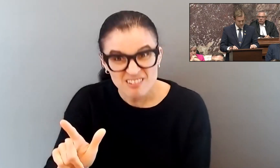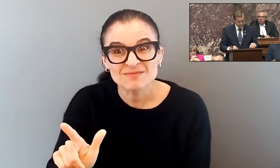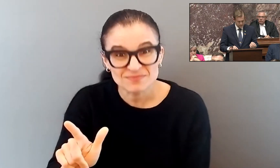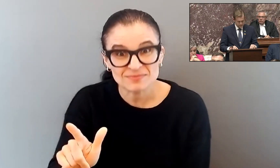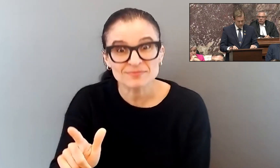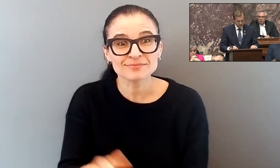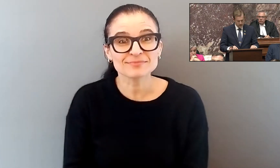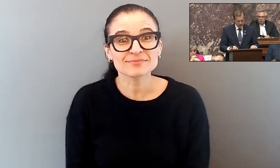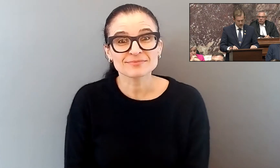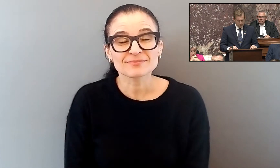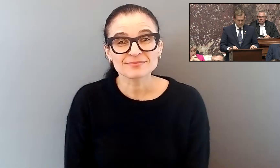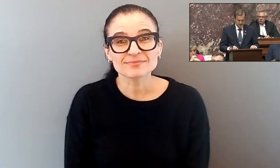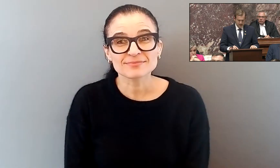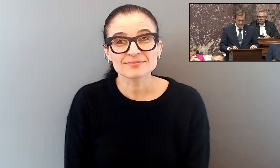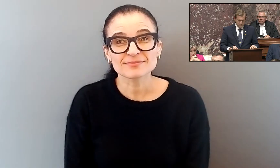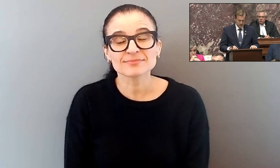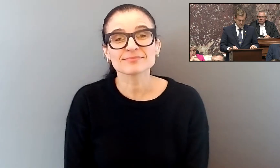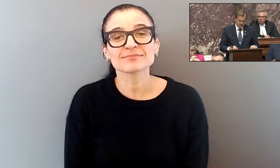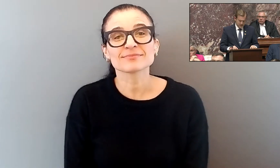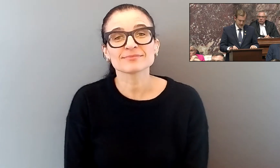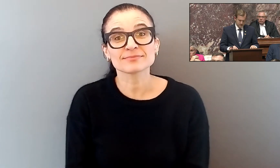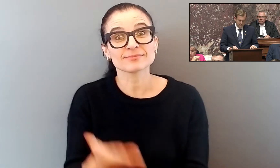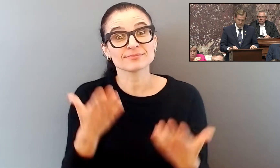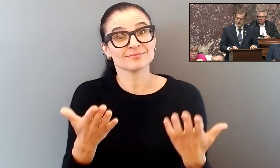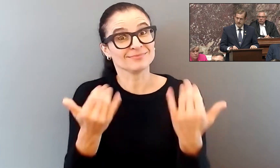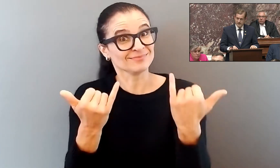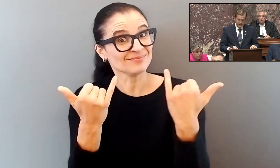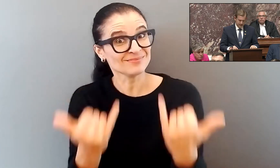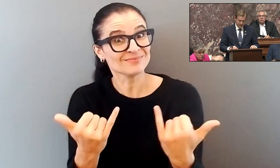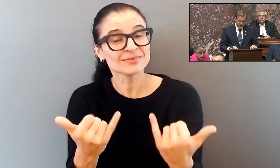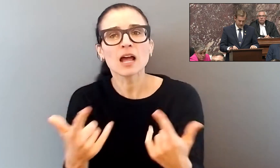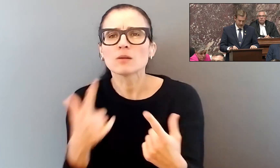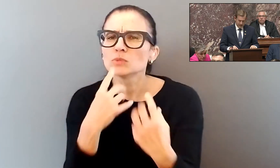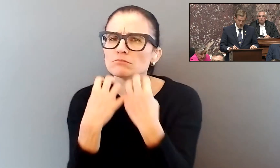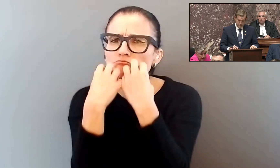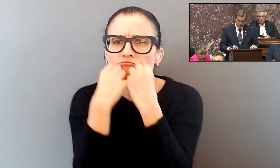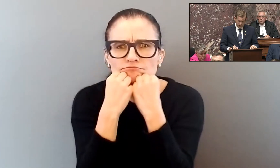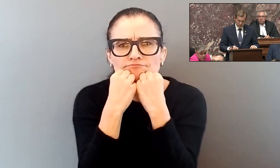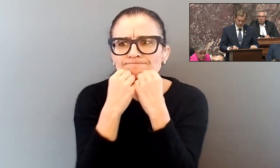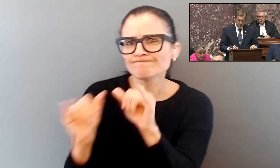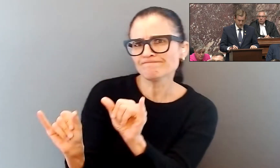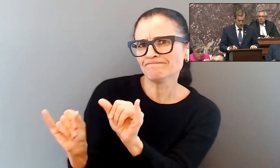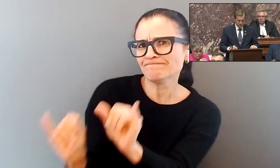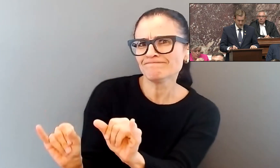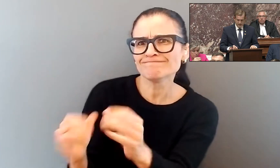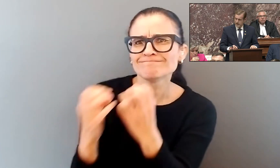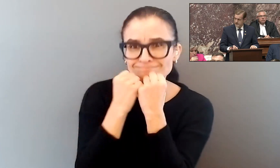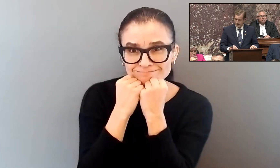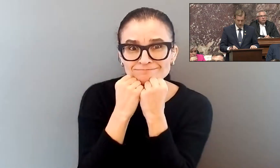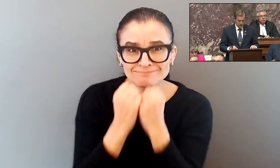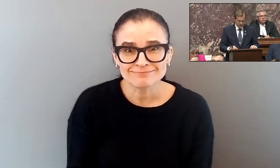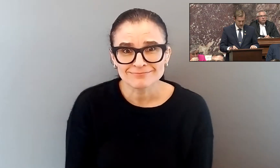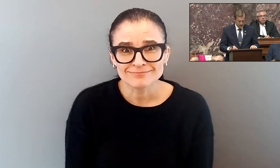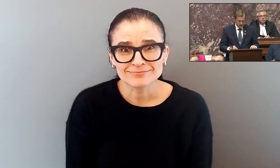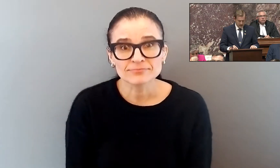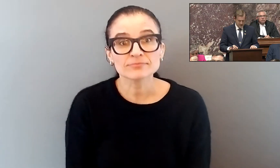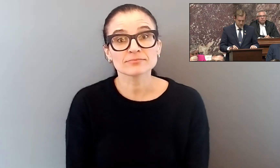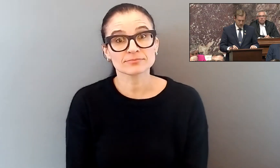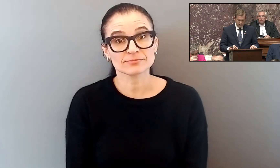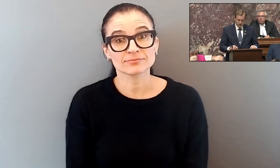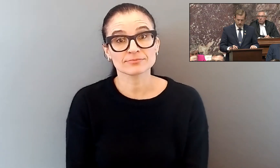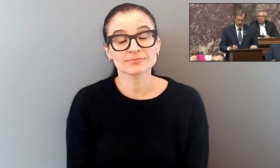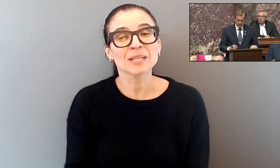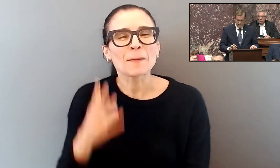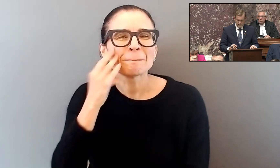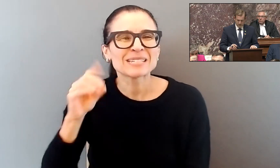Peachland. The Peachland Historical Society was formed in 1980 and was restored and reopened in 1981 as